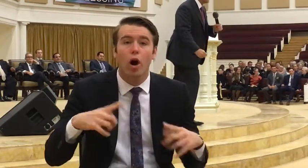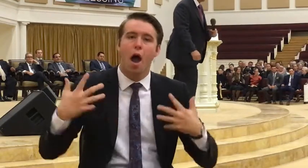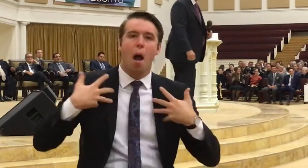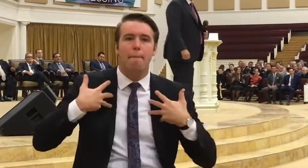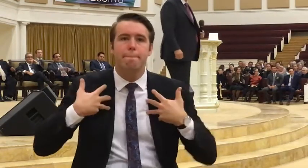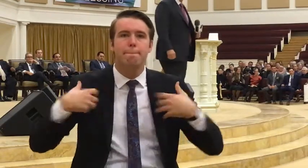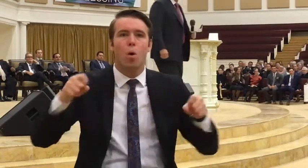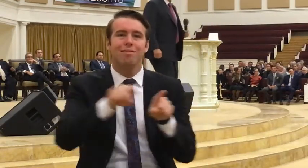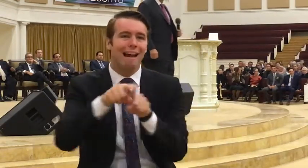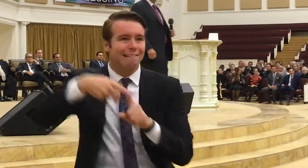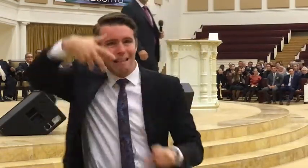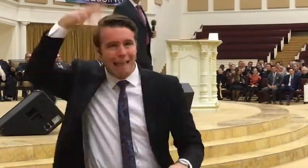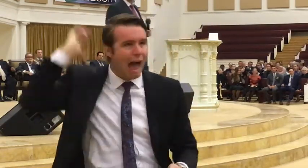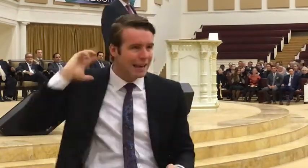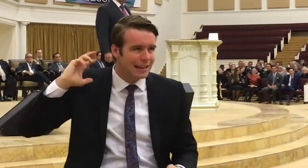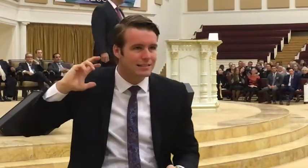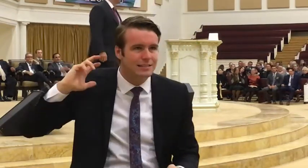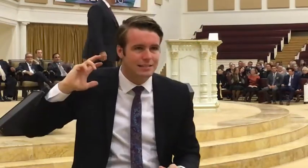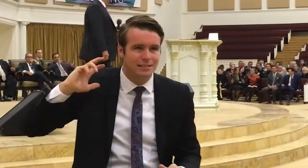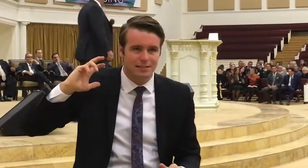lion.